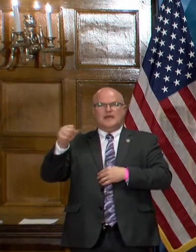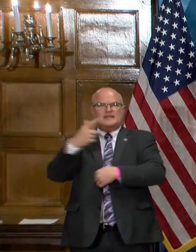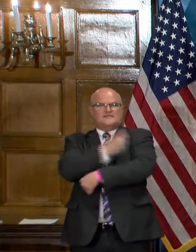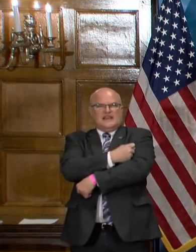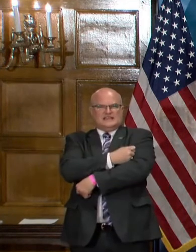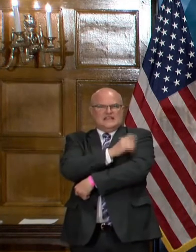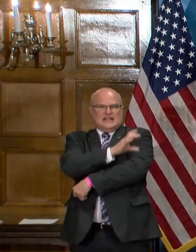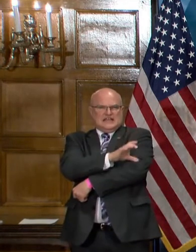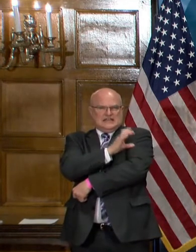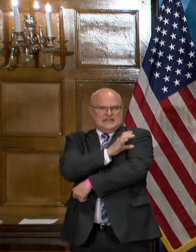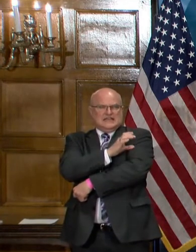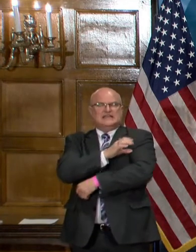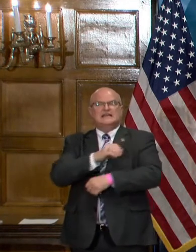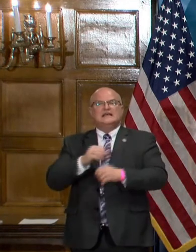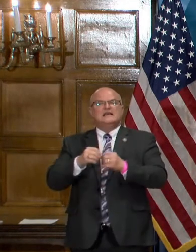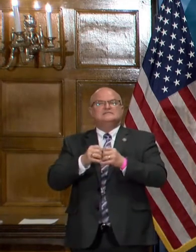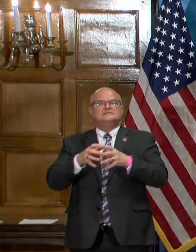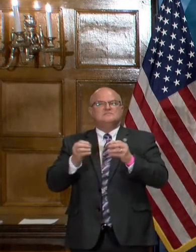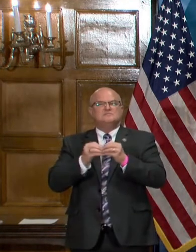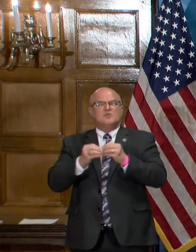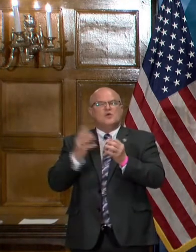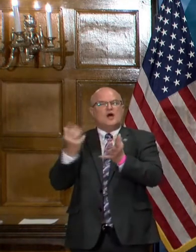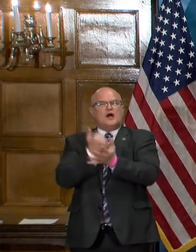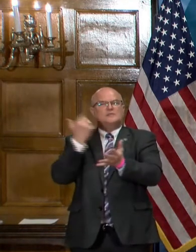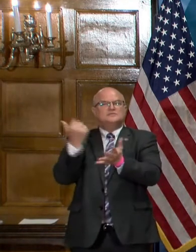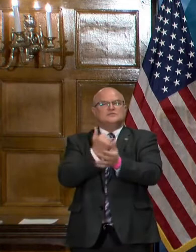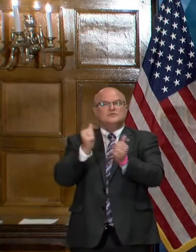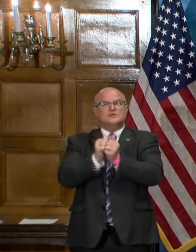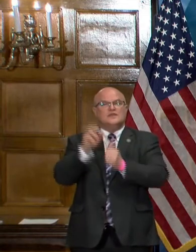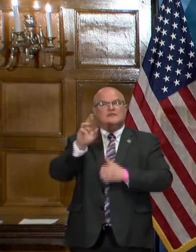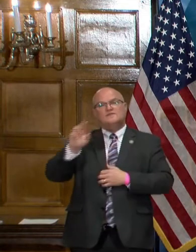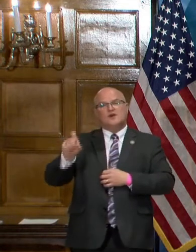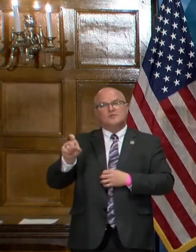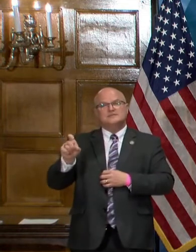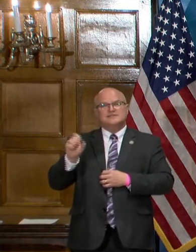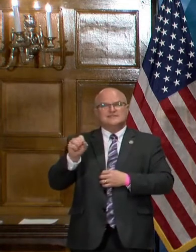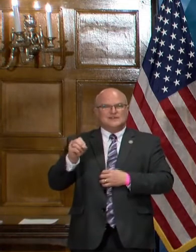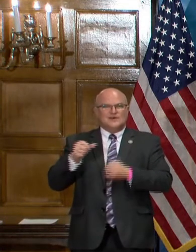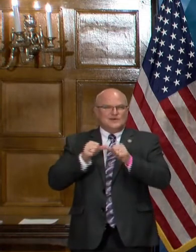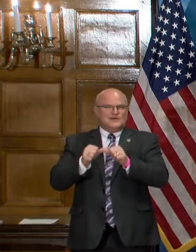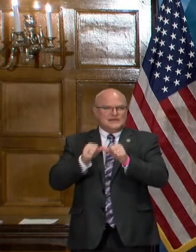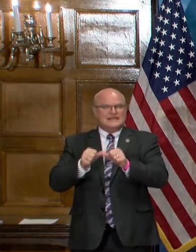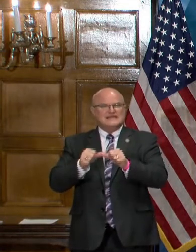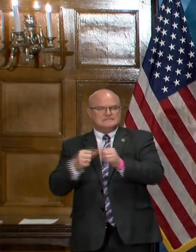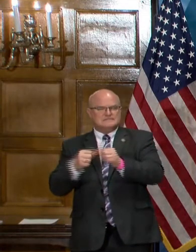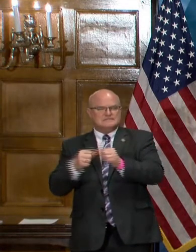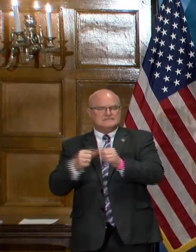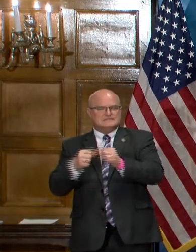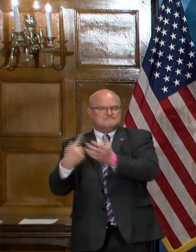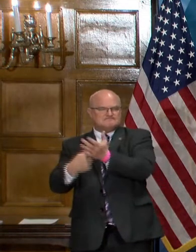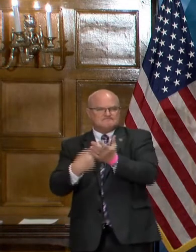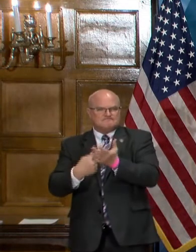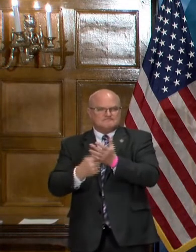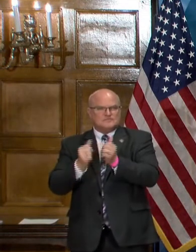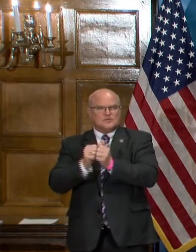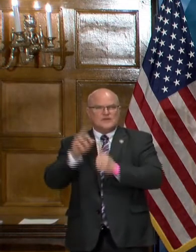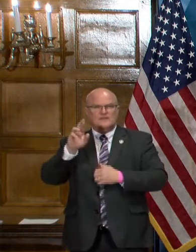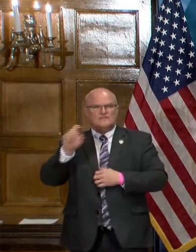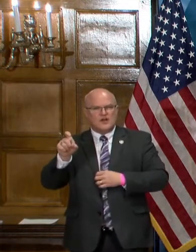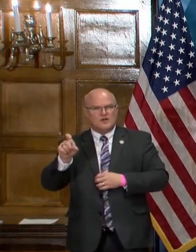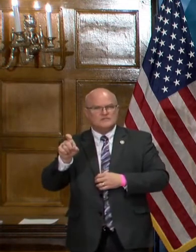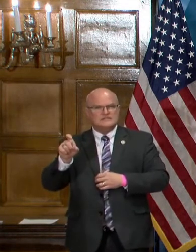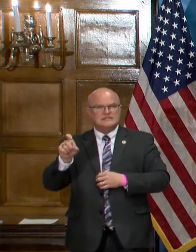going to be expanded opportunities with the pharmacies, and so continue to talk to your local